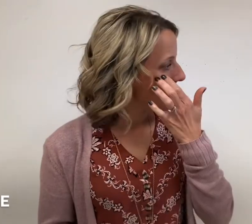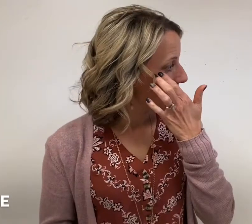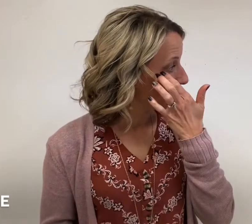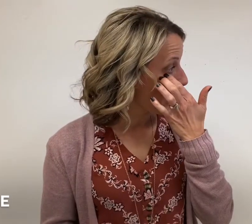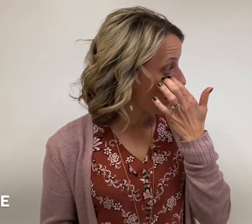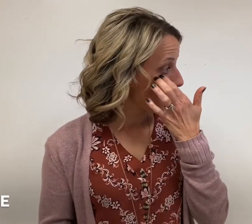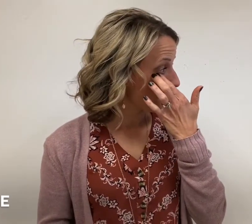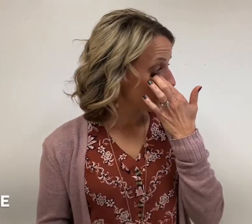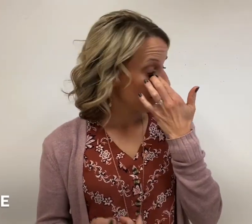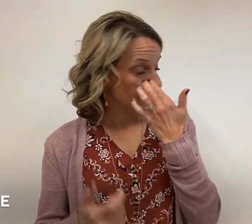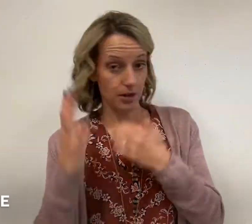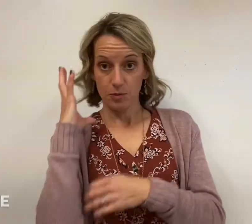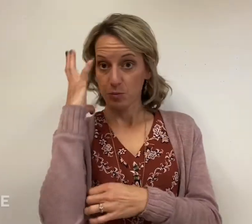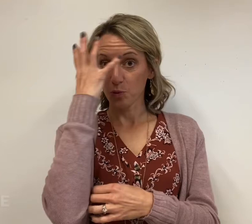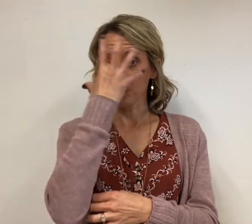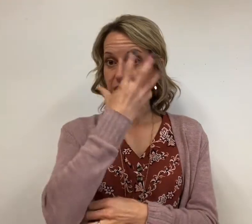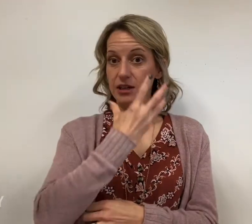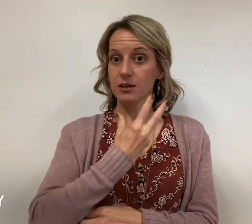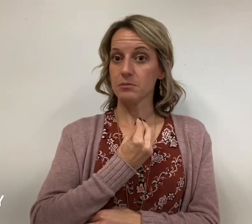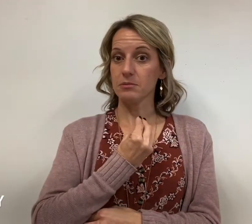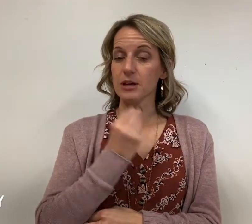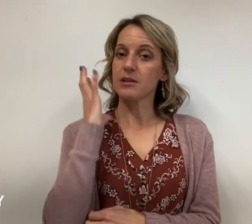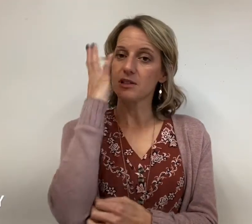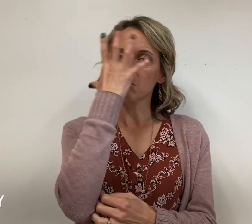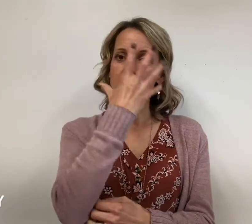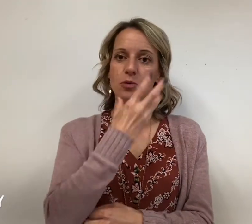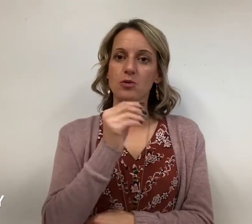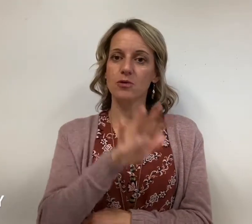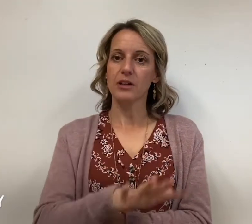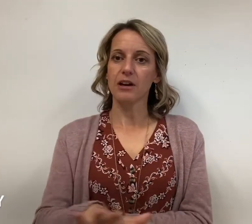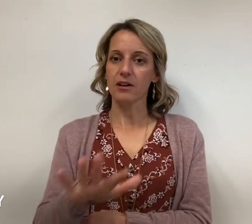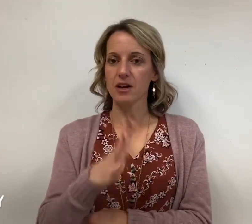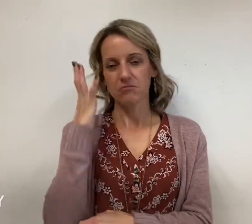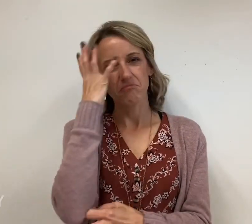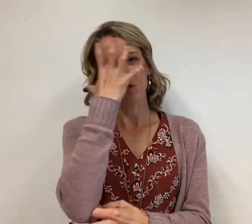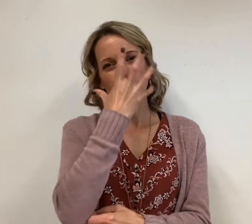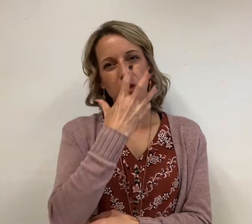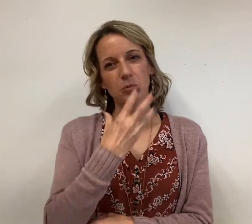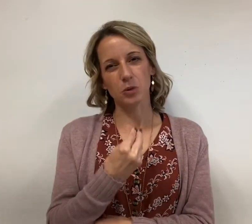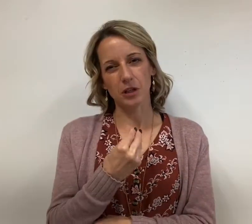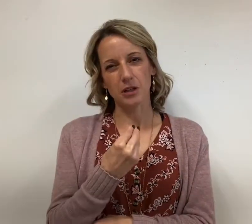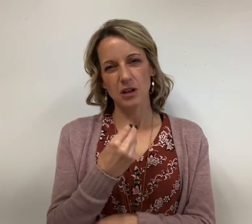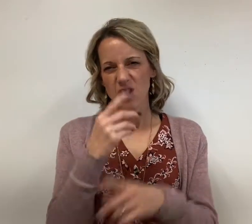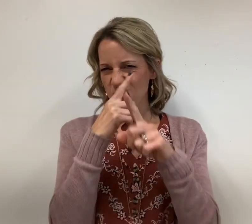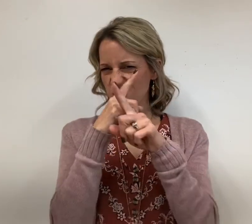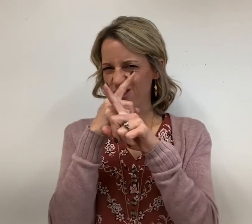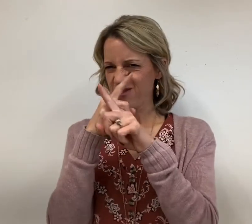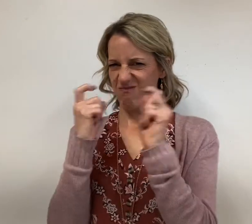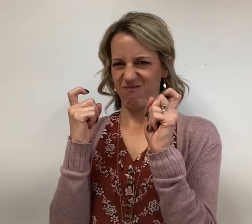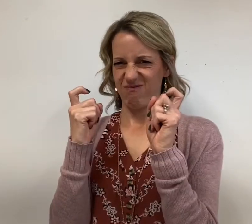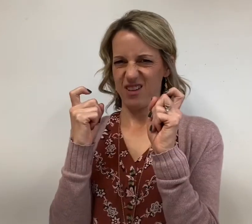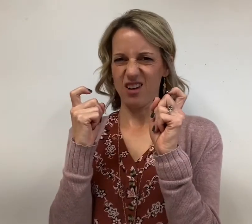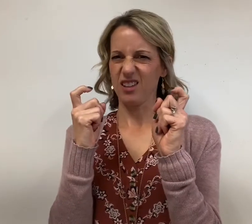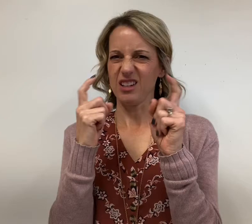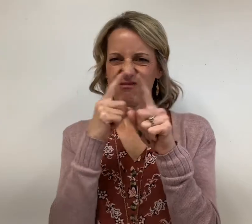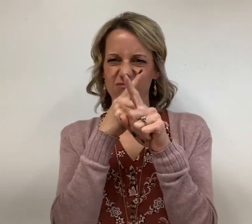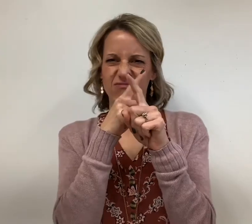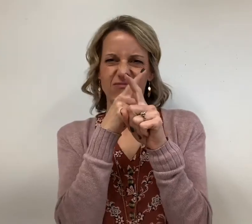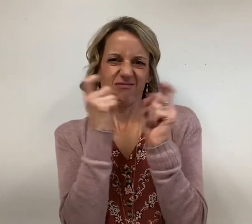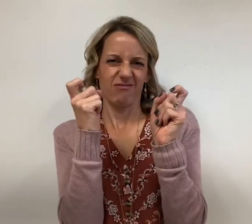We have pretty, maybe it's a beautiful area. It's really pretty, or ugly. It's